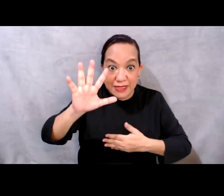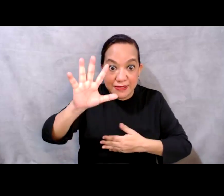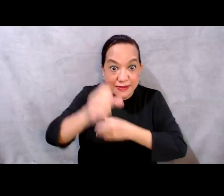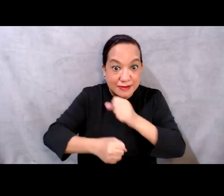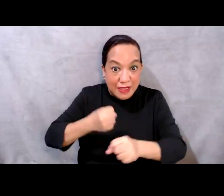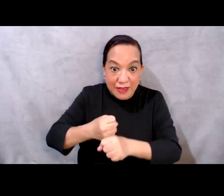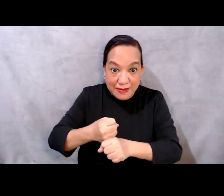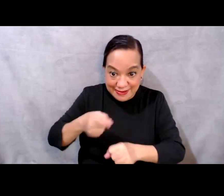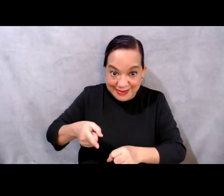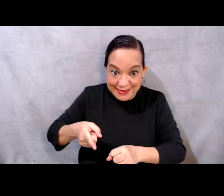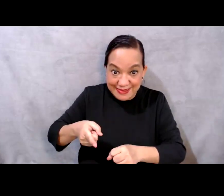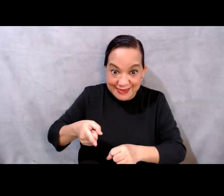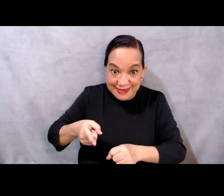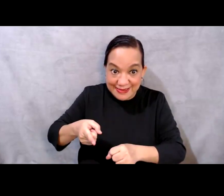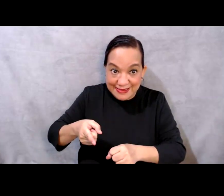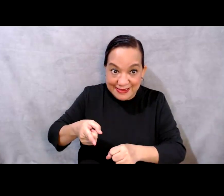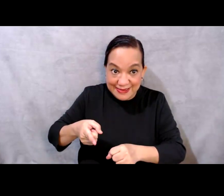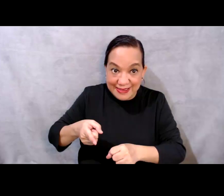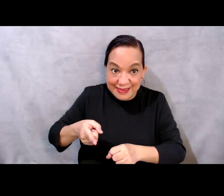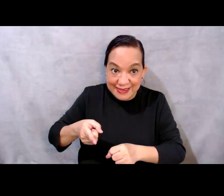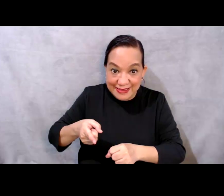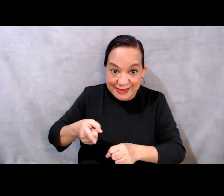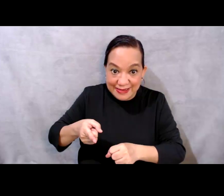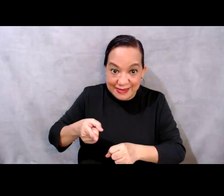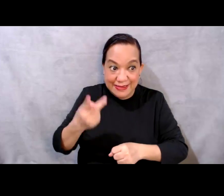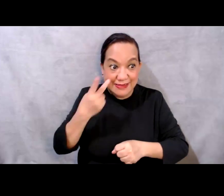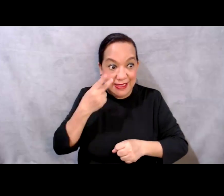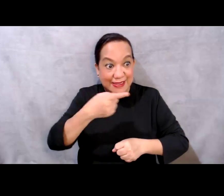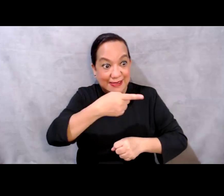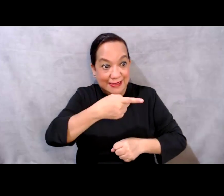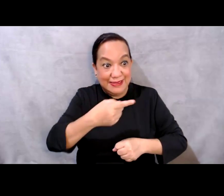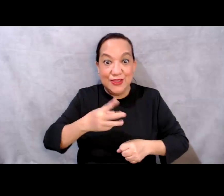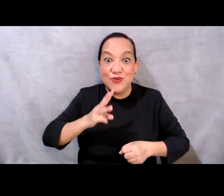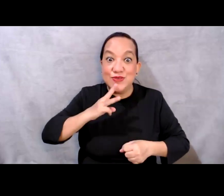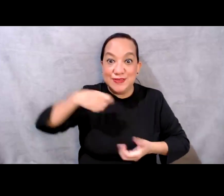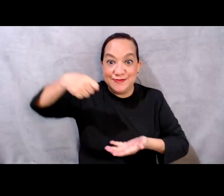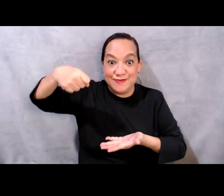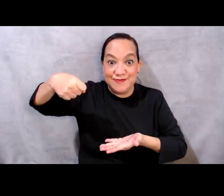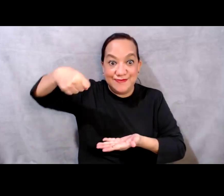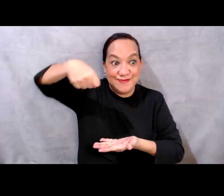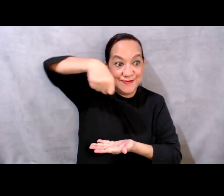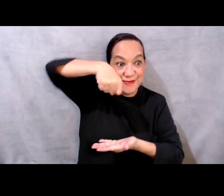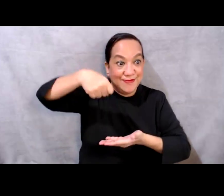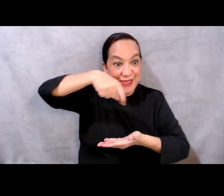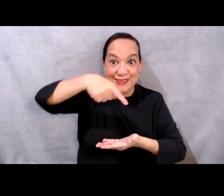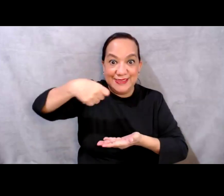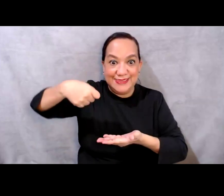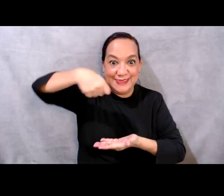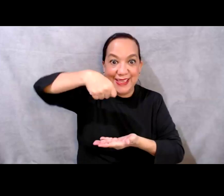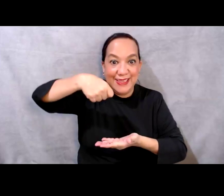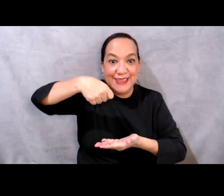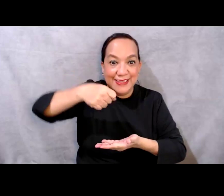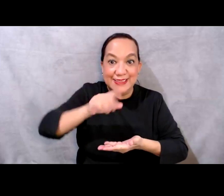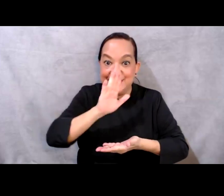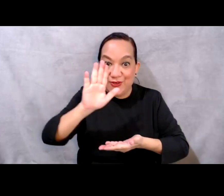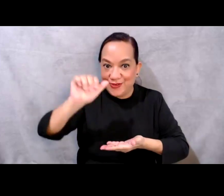selling her tea with this little kettle that I brought for you all the way from Kolkata, where the